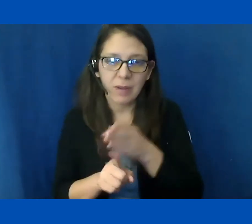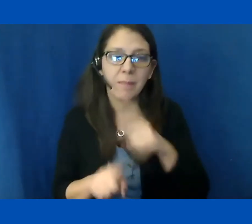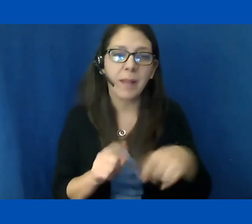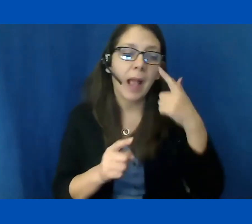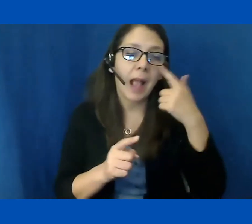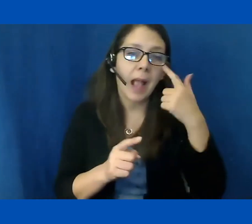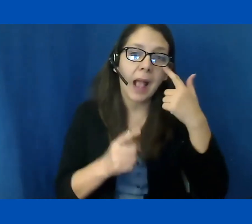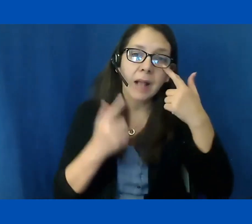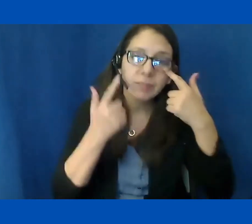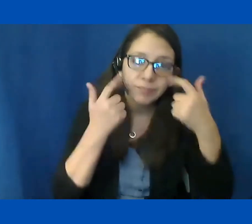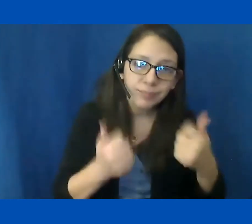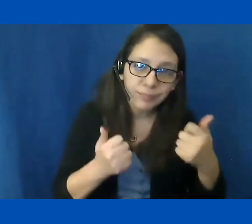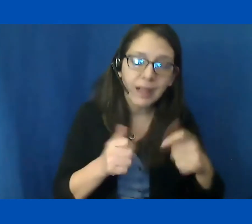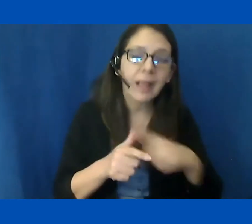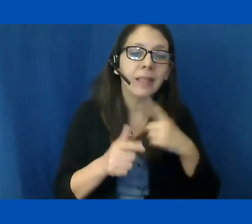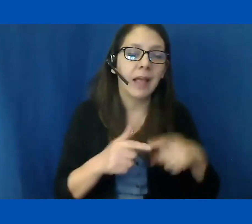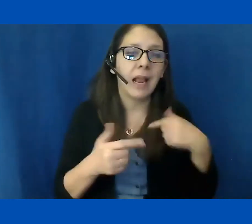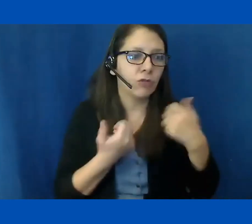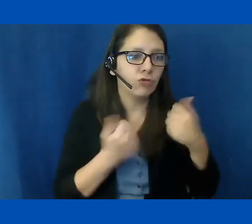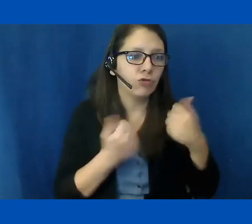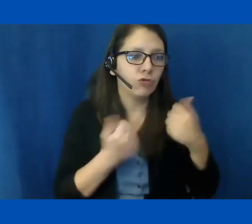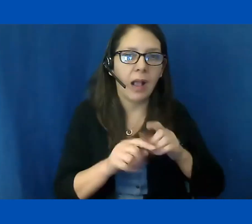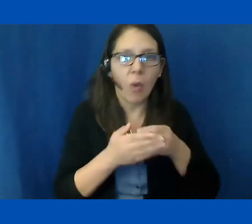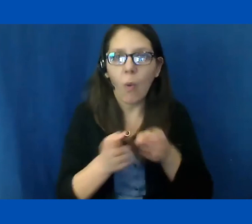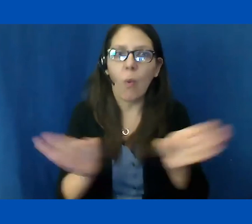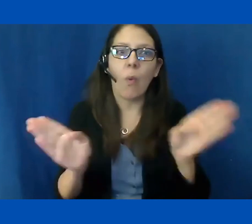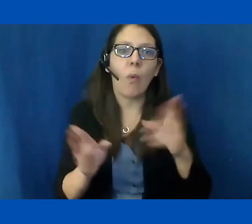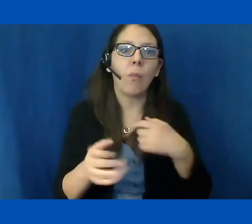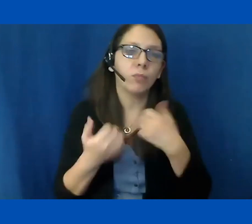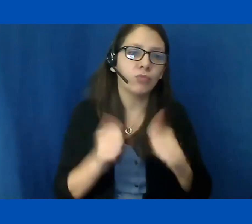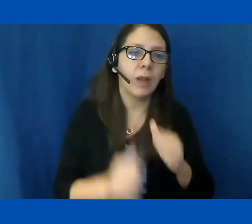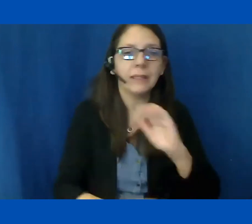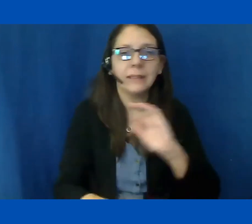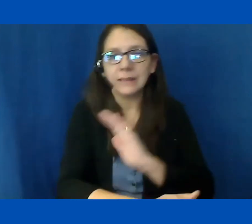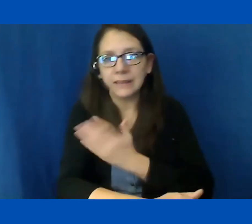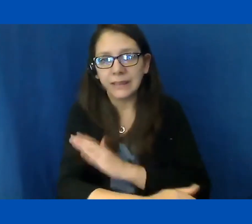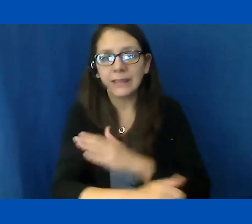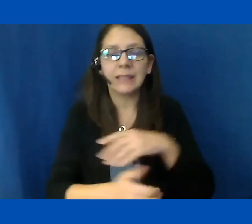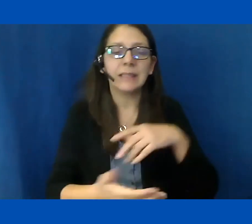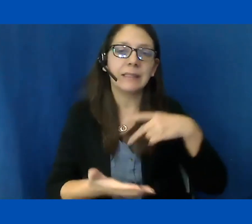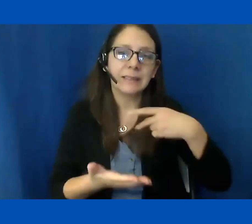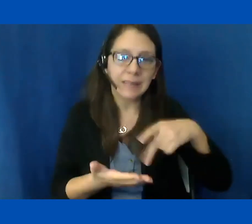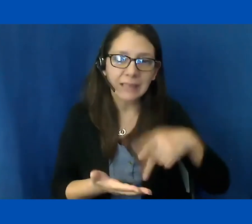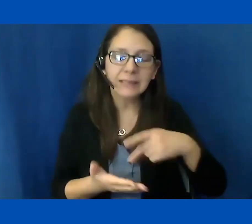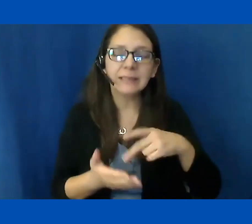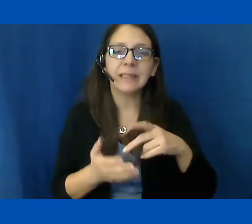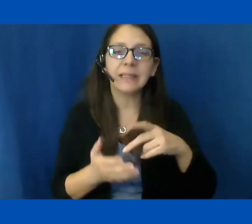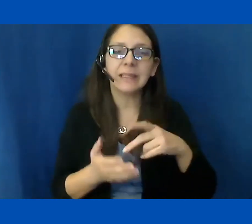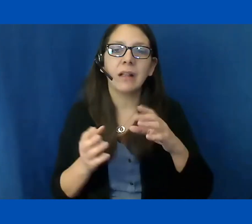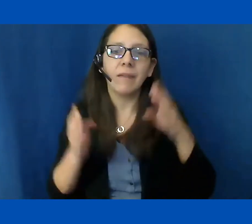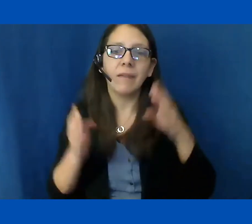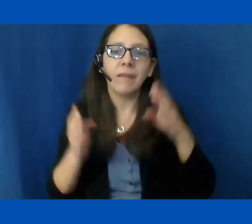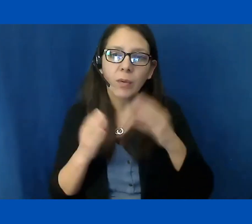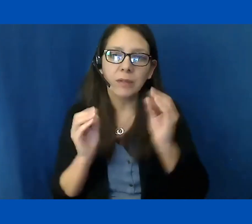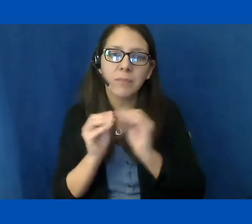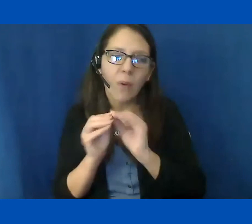things, um, like singing and dancing, as I mentioned before. So it's just about figuring out what